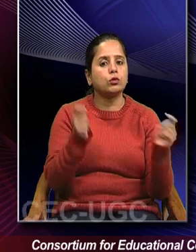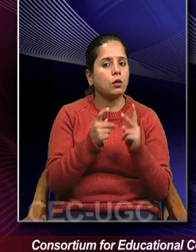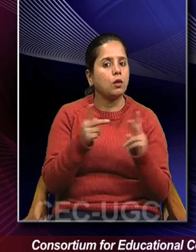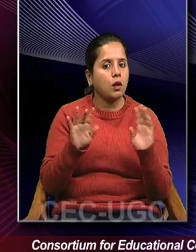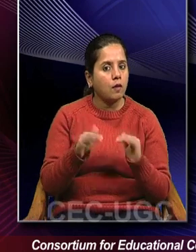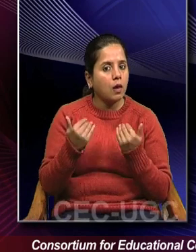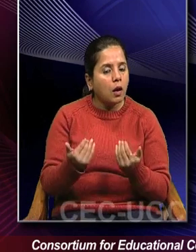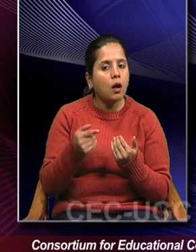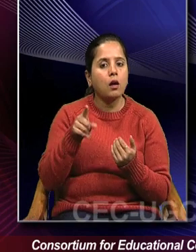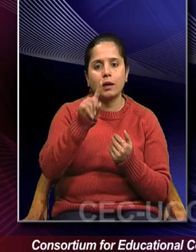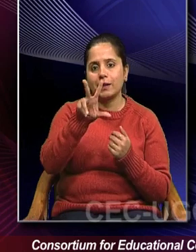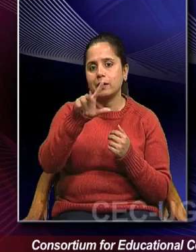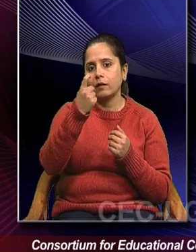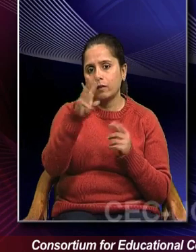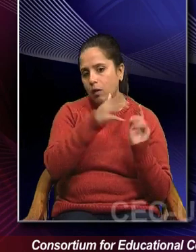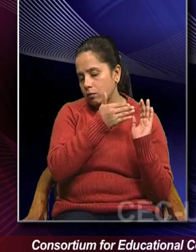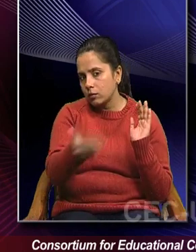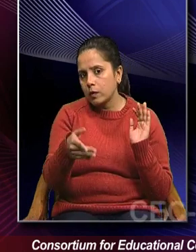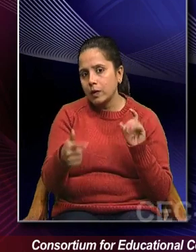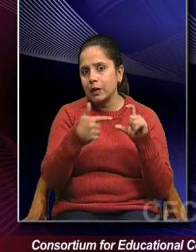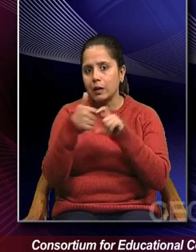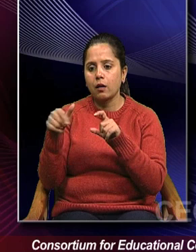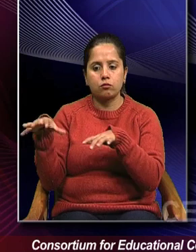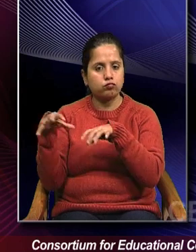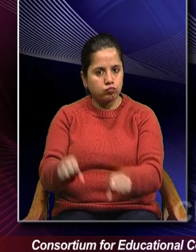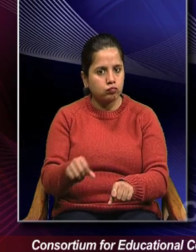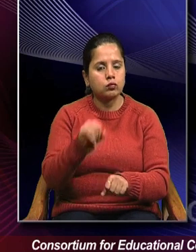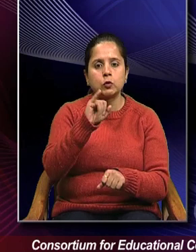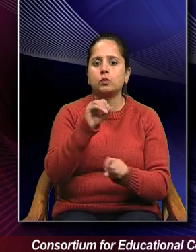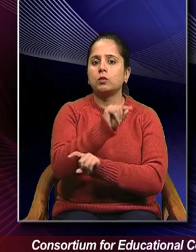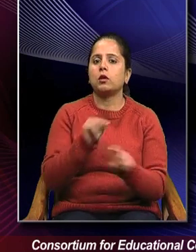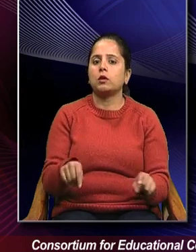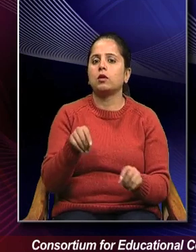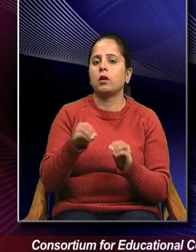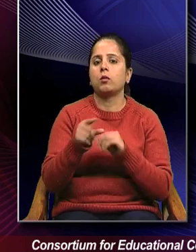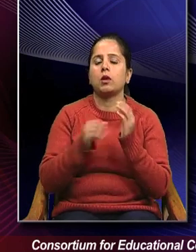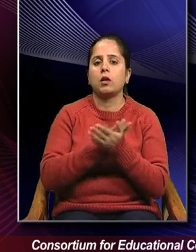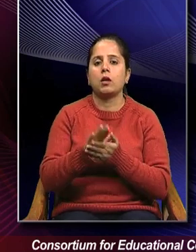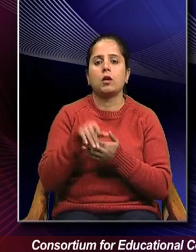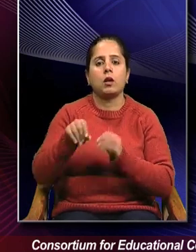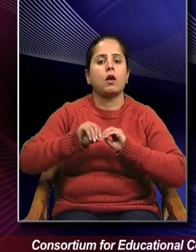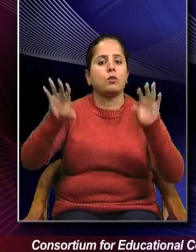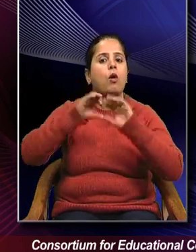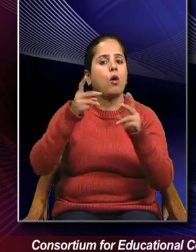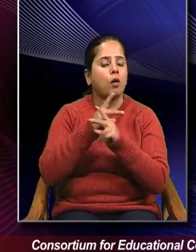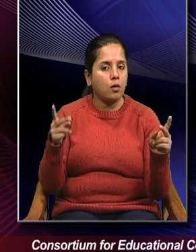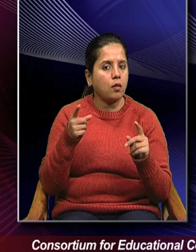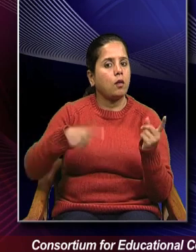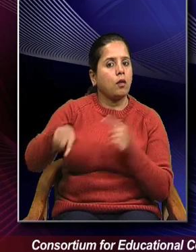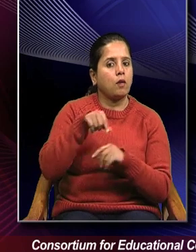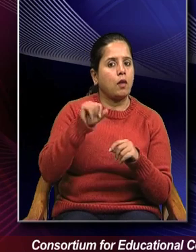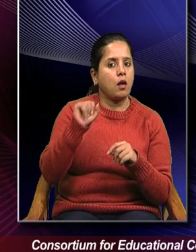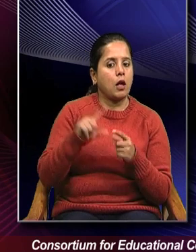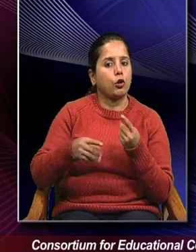after 1873, that how East absorbed over 60% of the British cotton exports, and there were sound